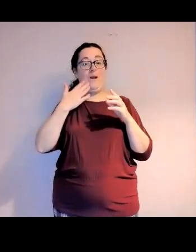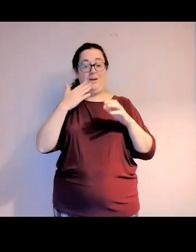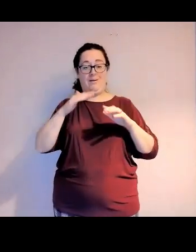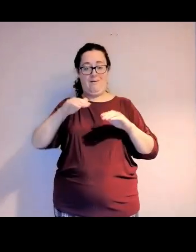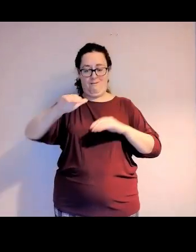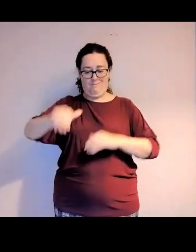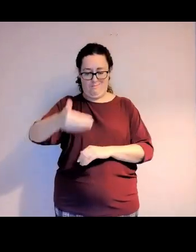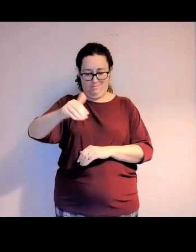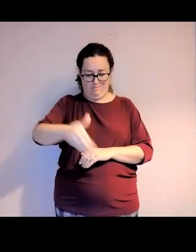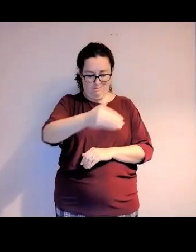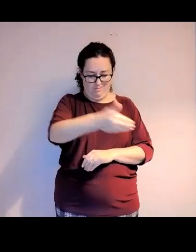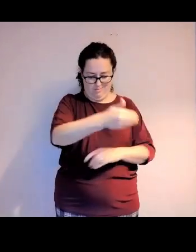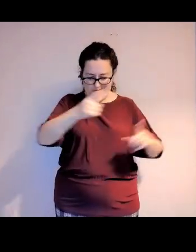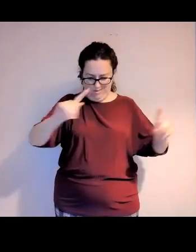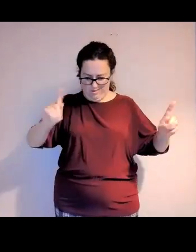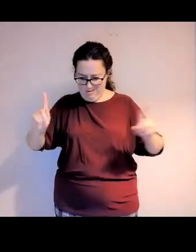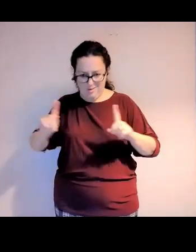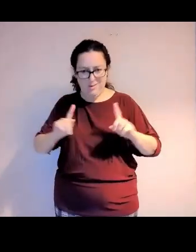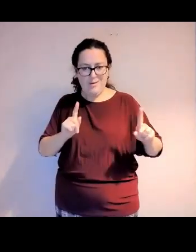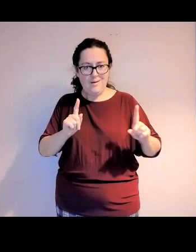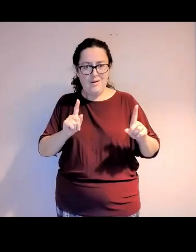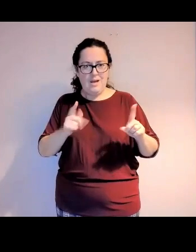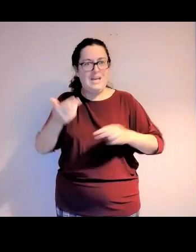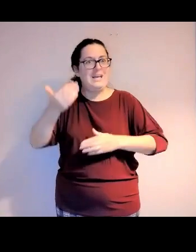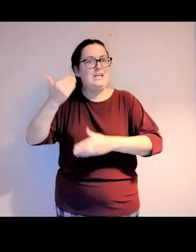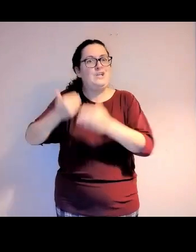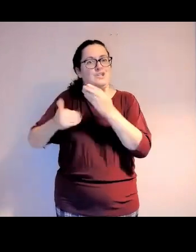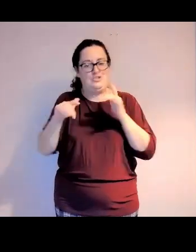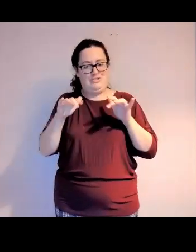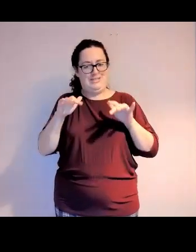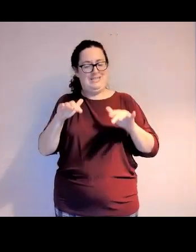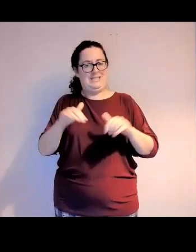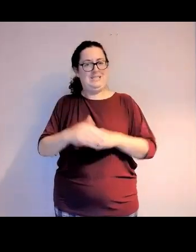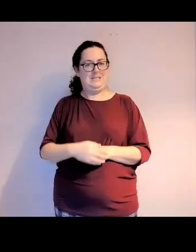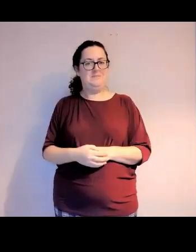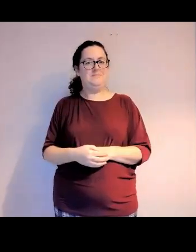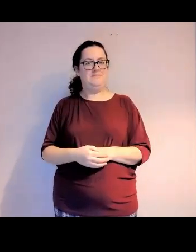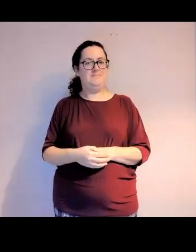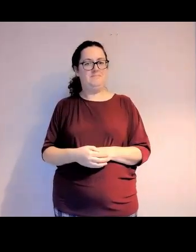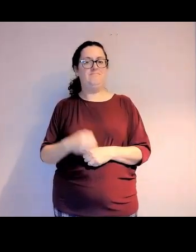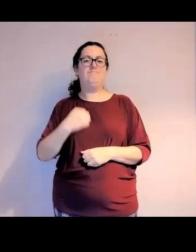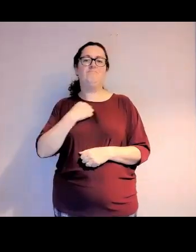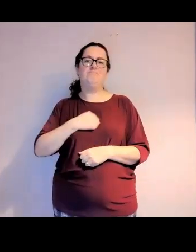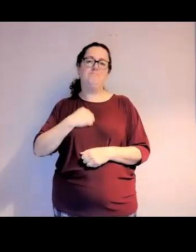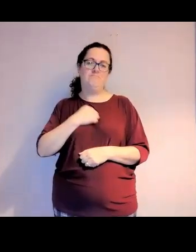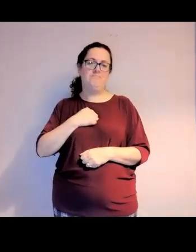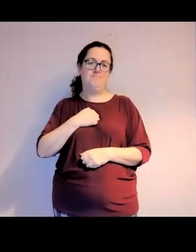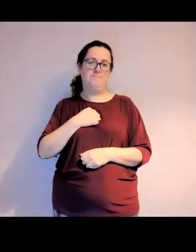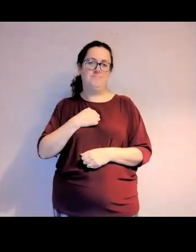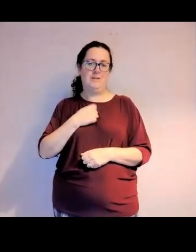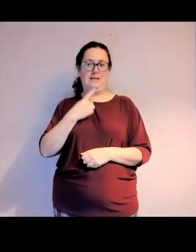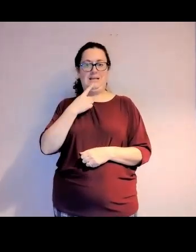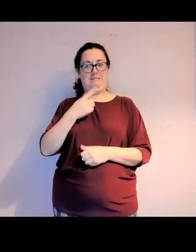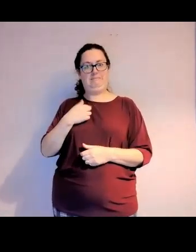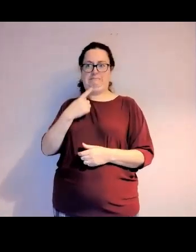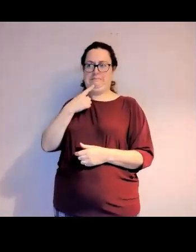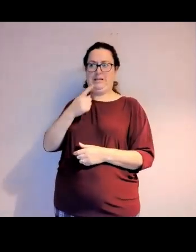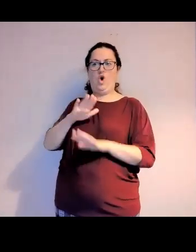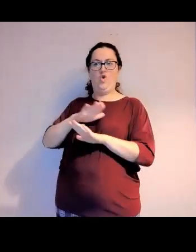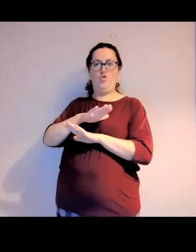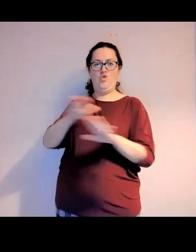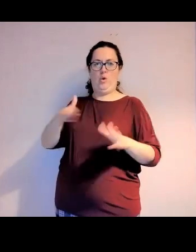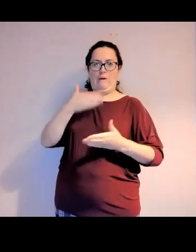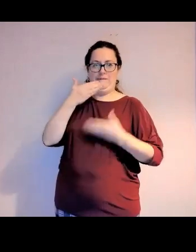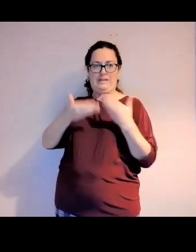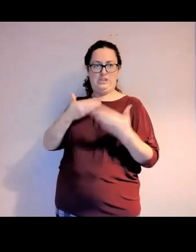the earth, that wonderful sort of trace of history. Apologies for introducing it as listed as non-fiction.